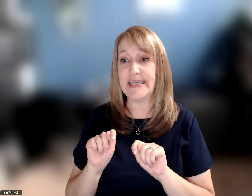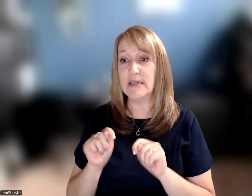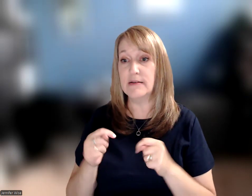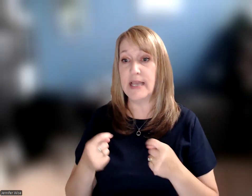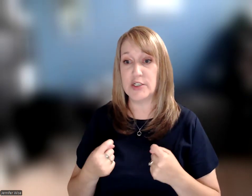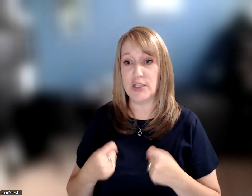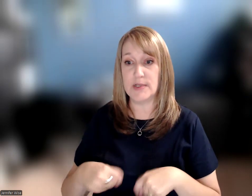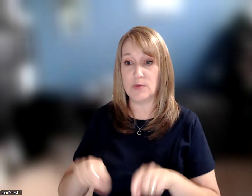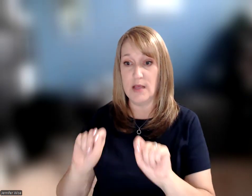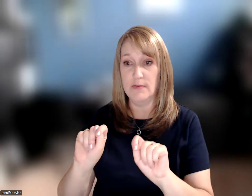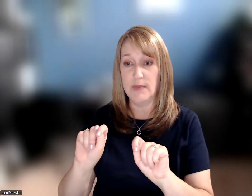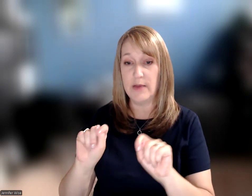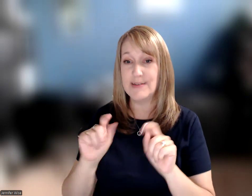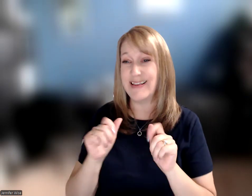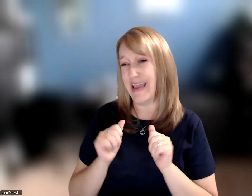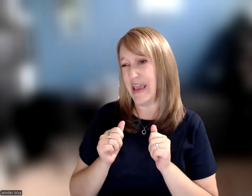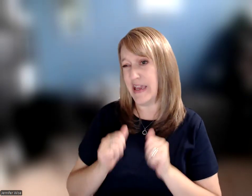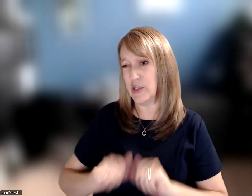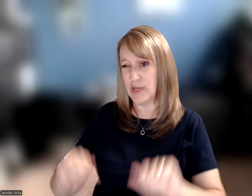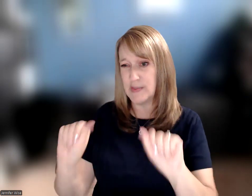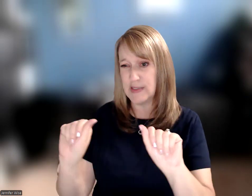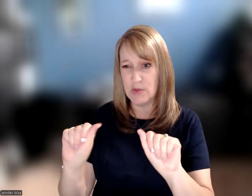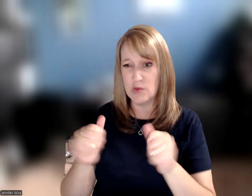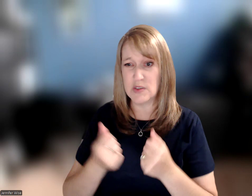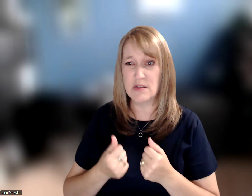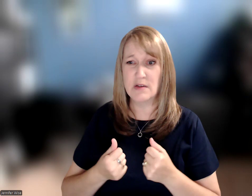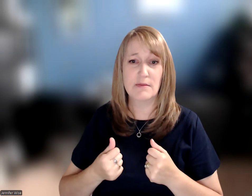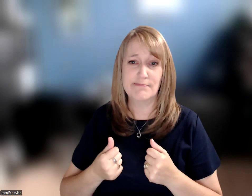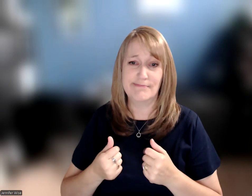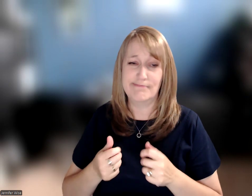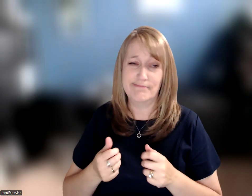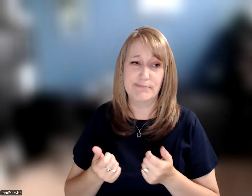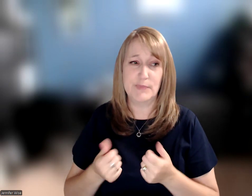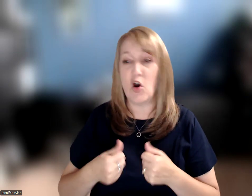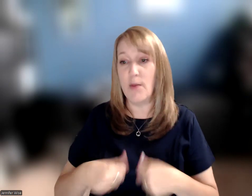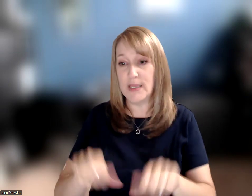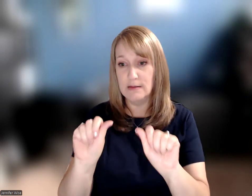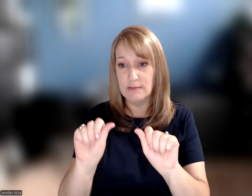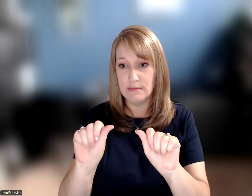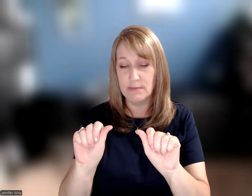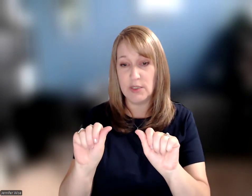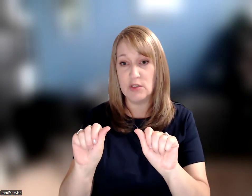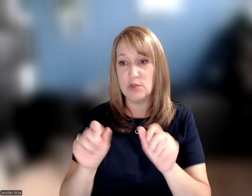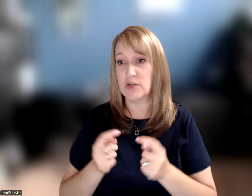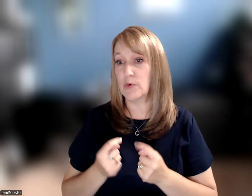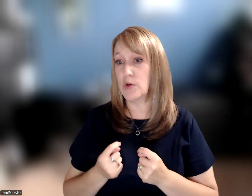T hand shape as well. I would say the A hand shape is the most common, but you can do whichever one you